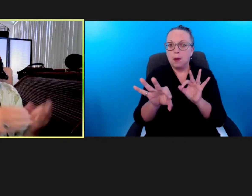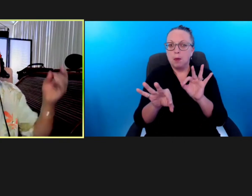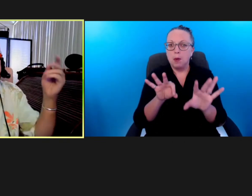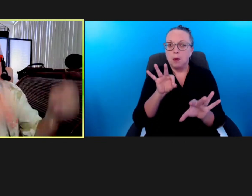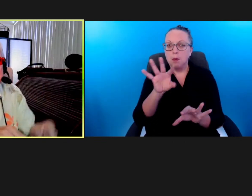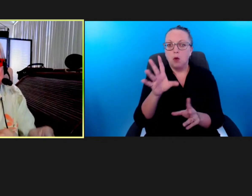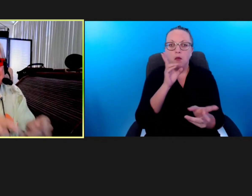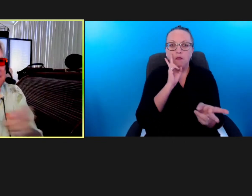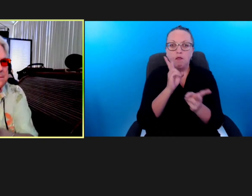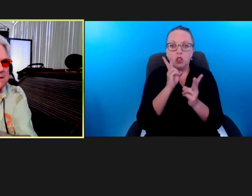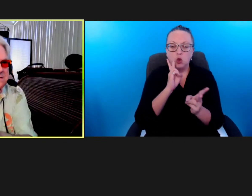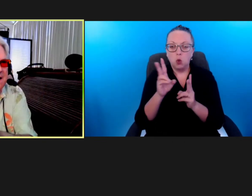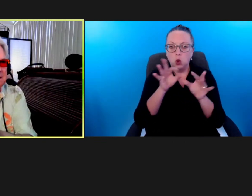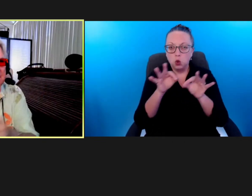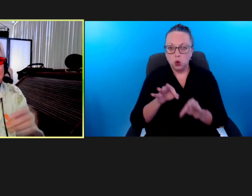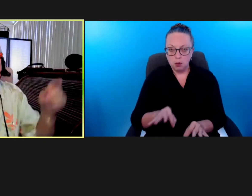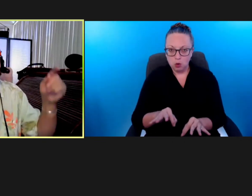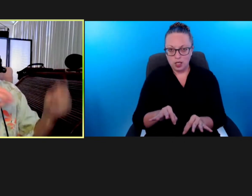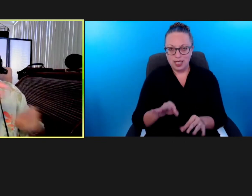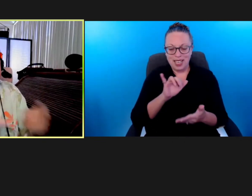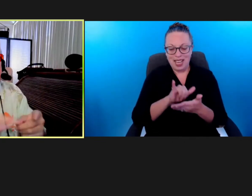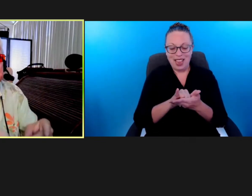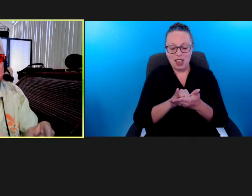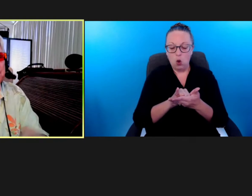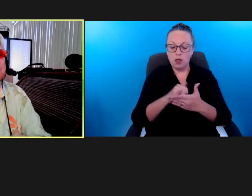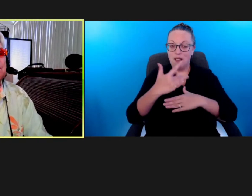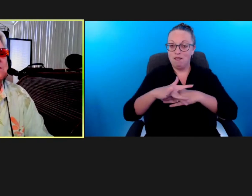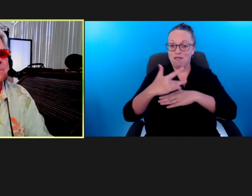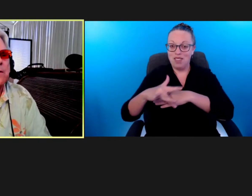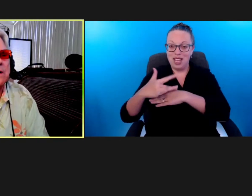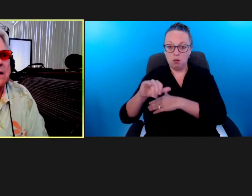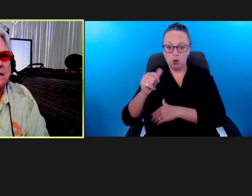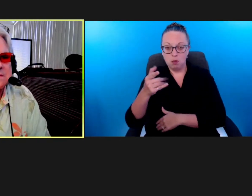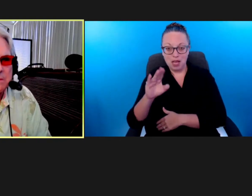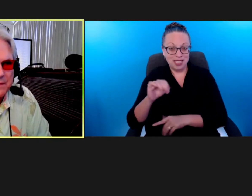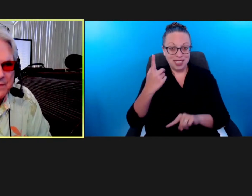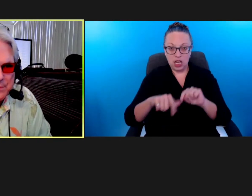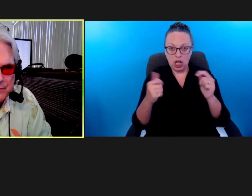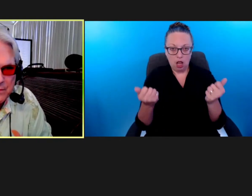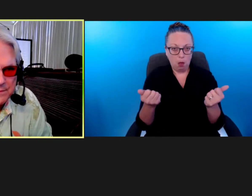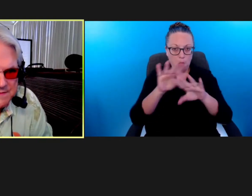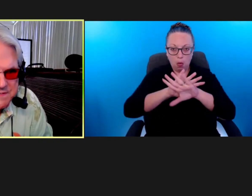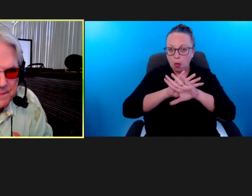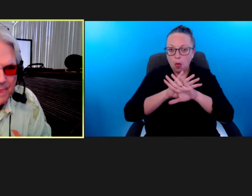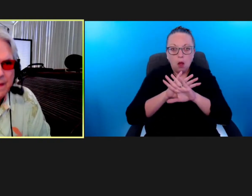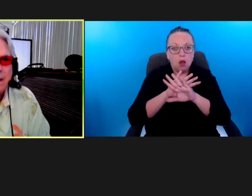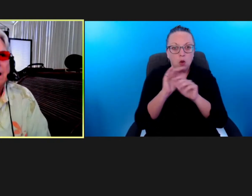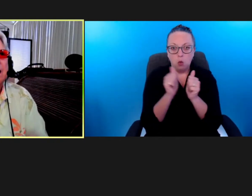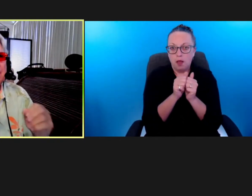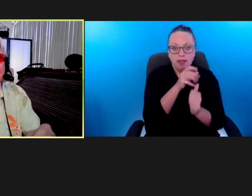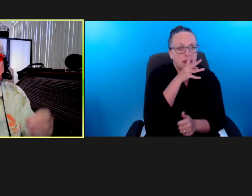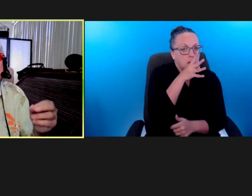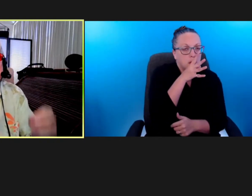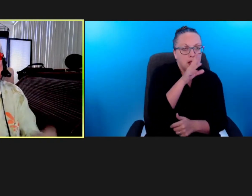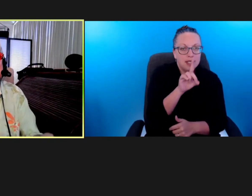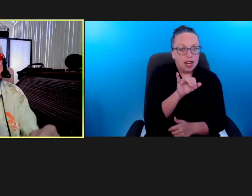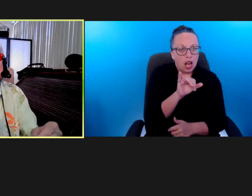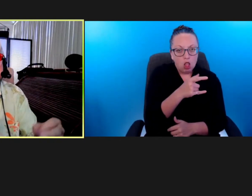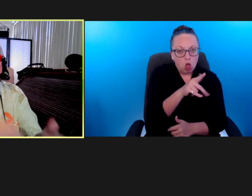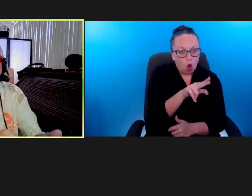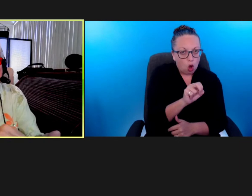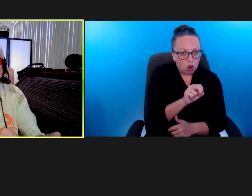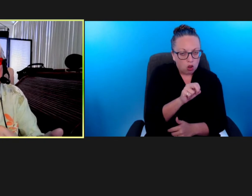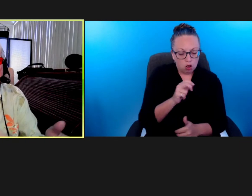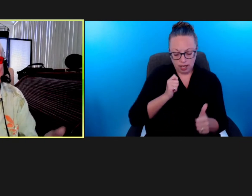dialogue, and it must be timed exactly and never compete with the spoken content within the performance. An actor,